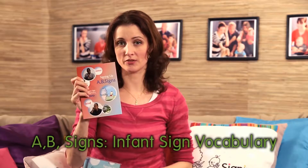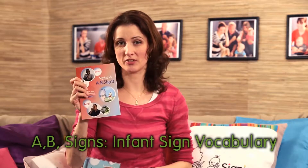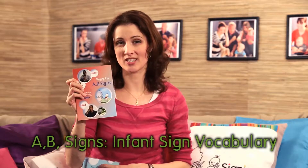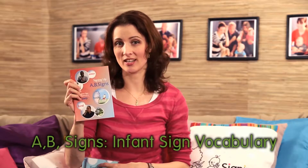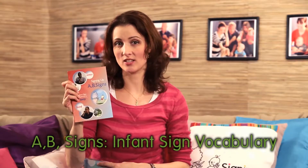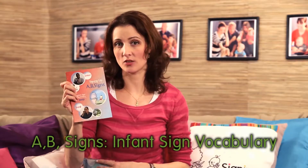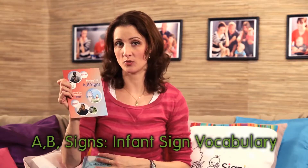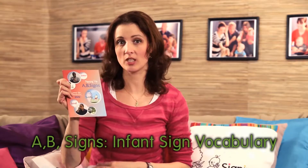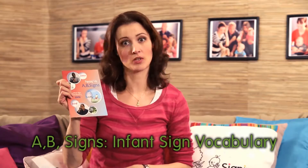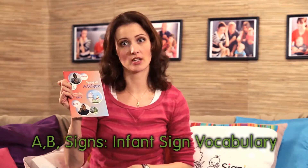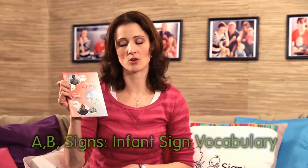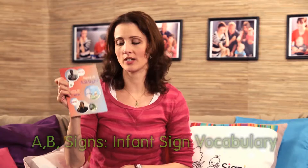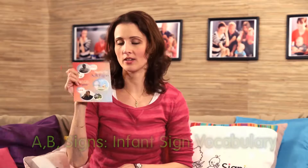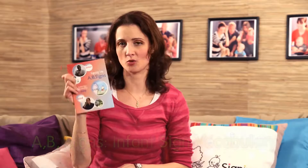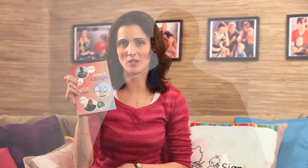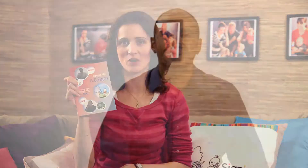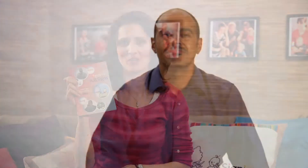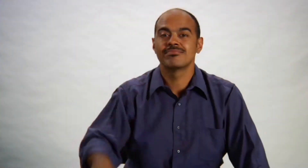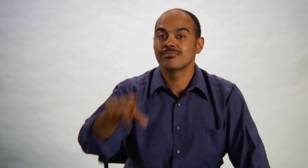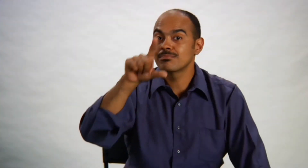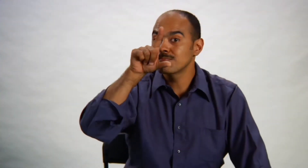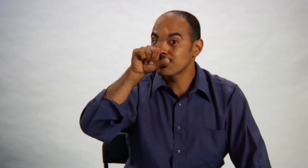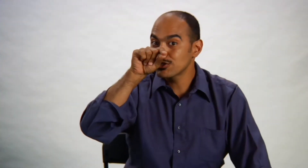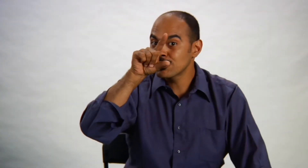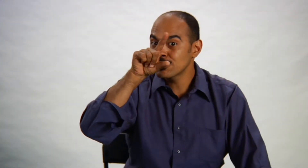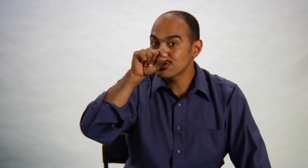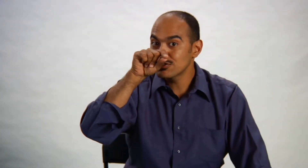150 signs, so if you really want to get going, this would be a great way to go. It's the sign